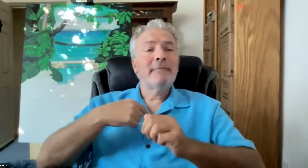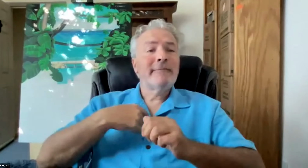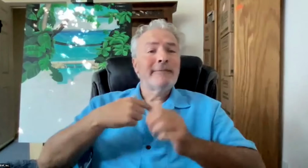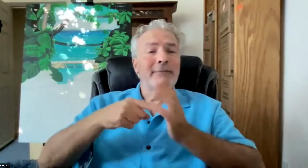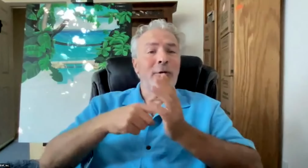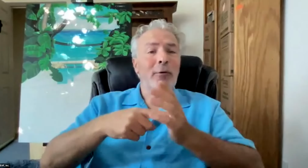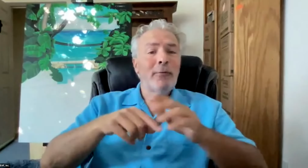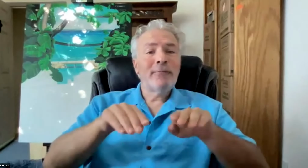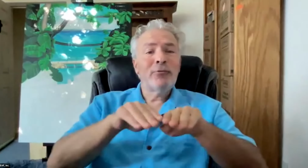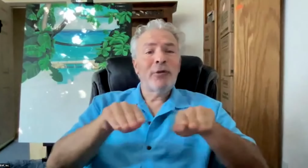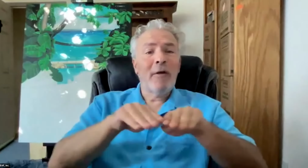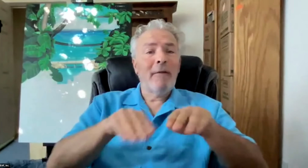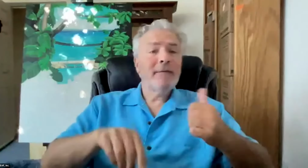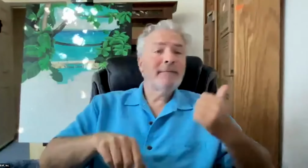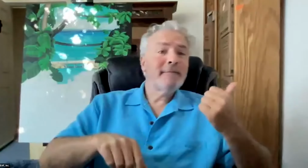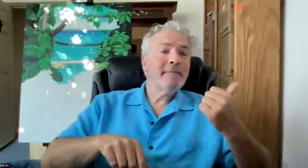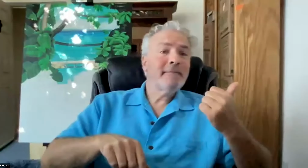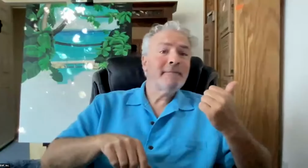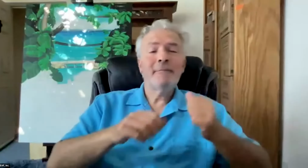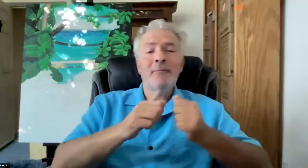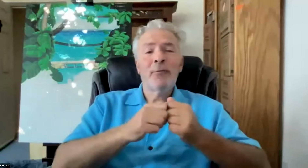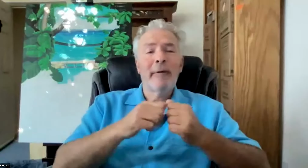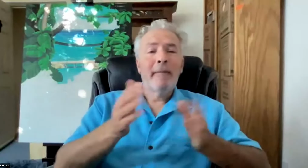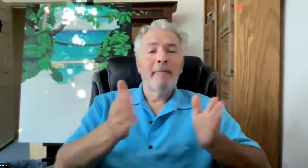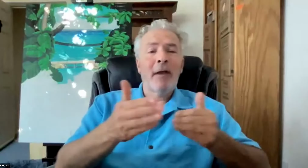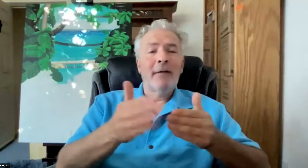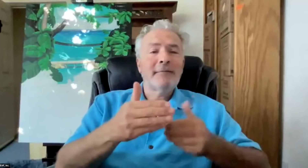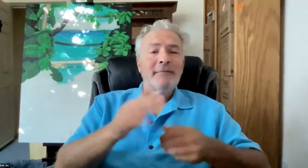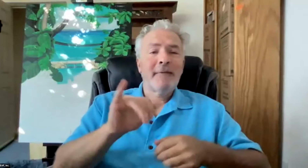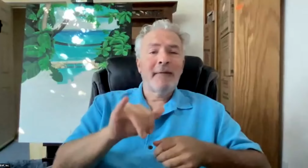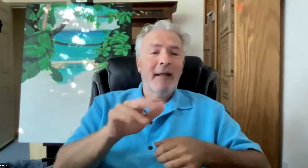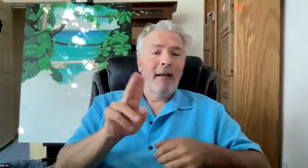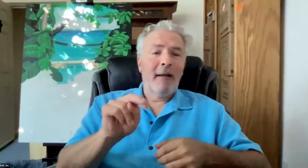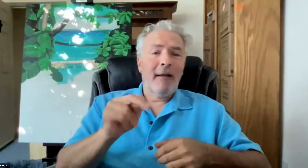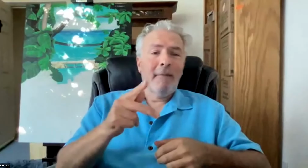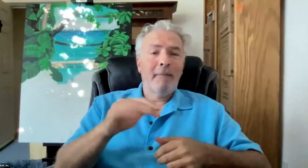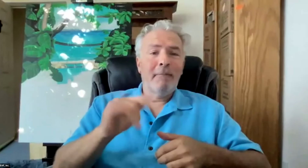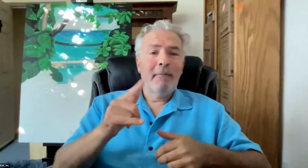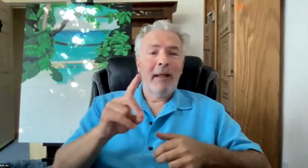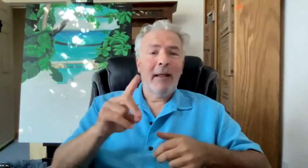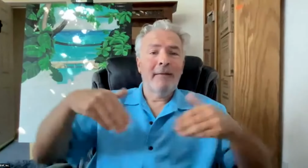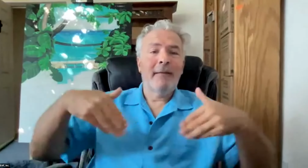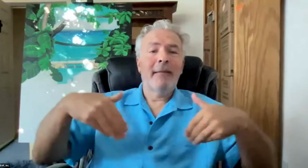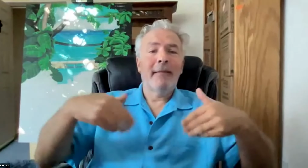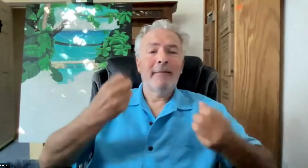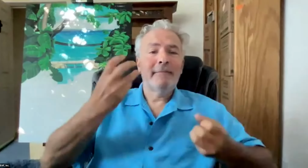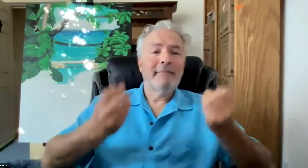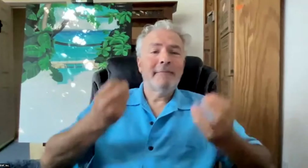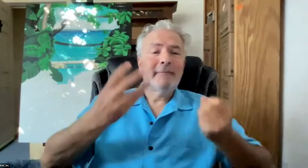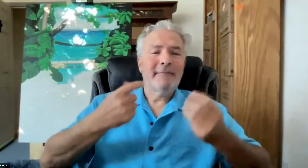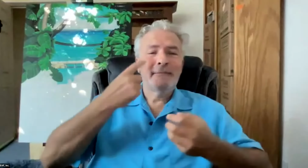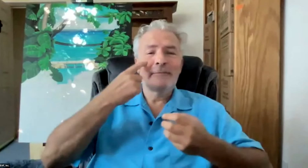In my background, I have a shelf to one side with some boxes that